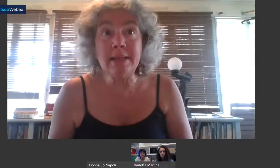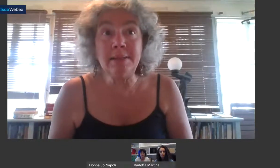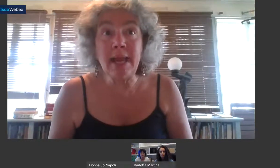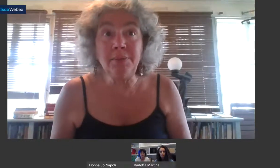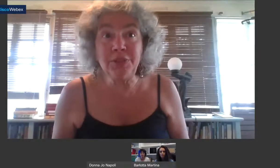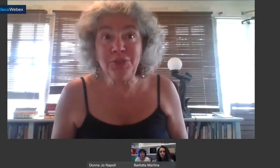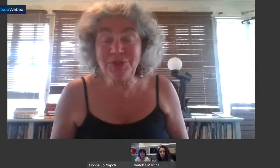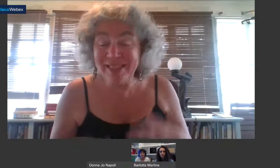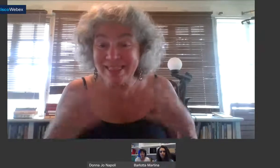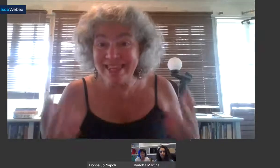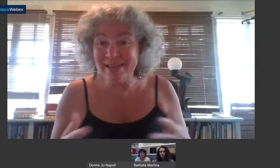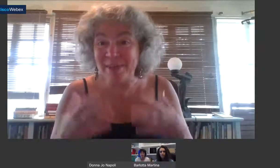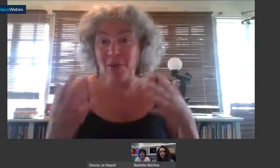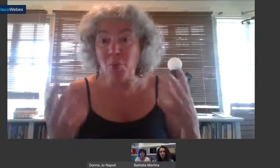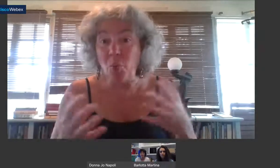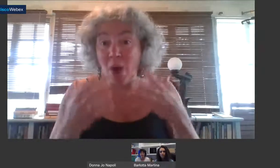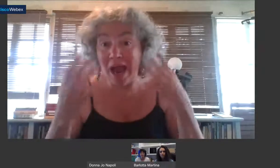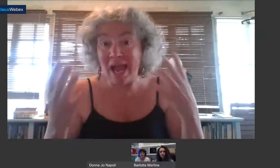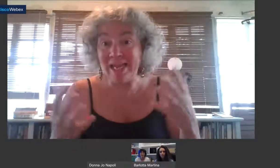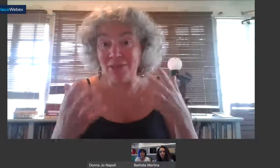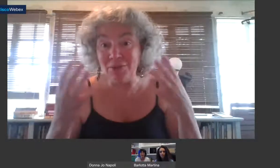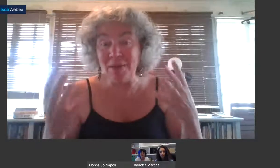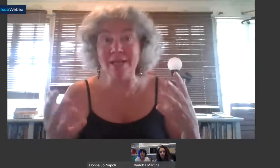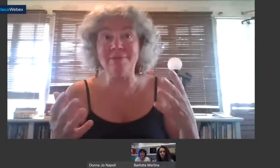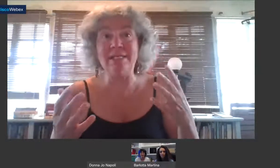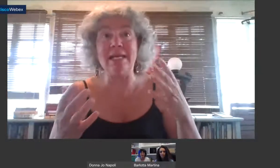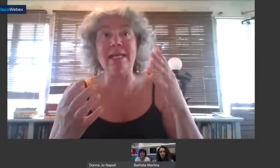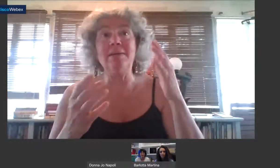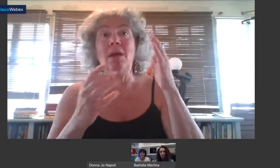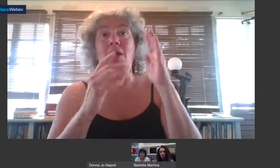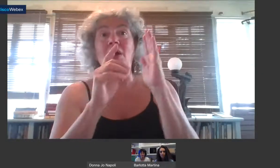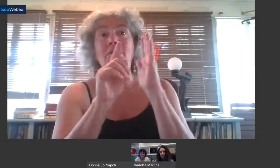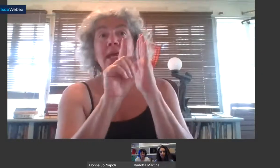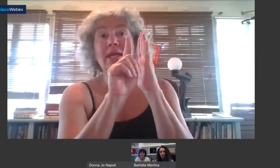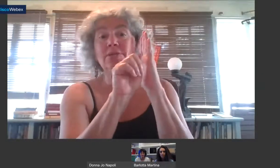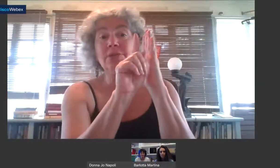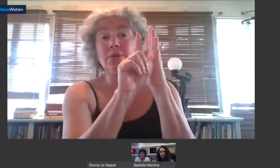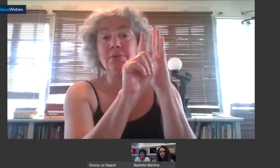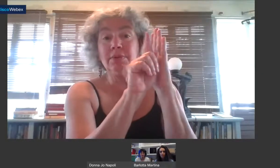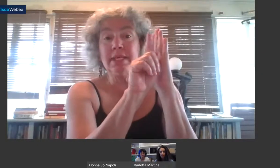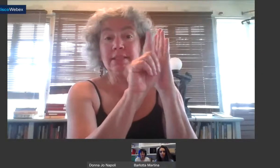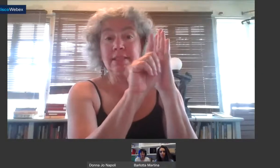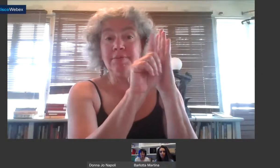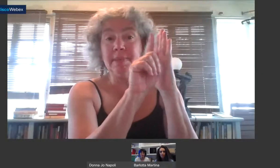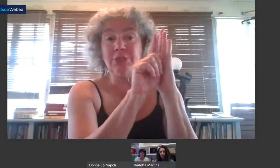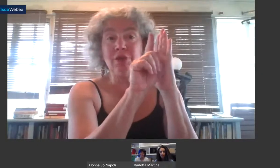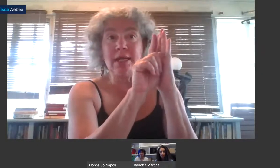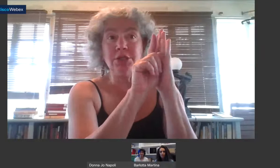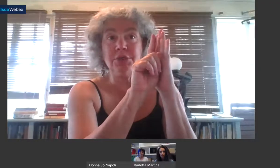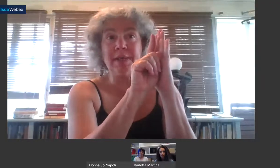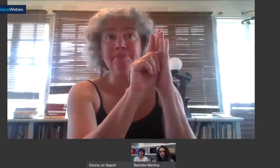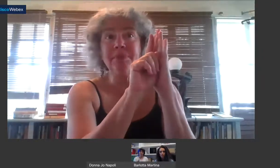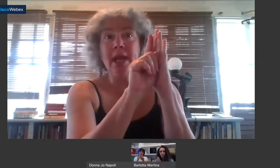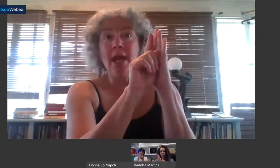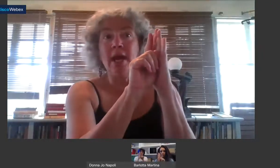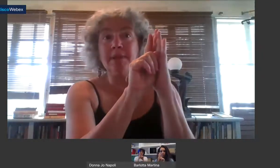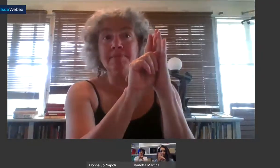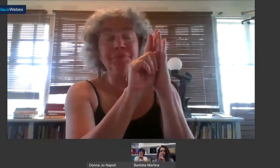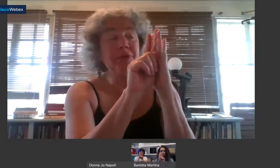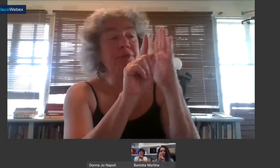I want you to think about why you might have done it. Okay, so this, everybody try to do it. You've